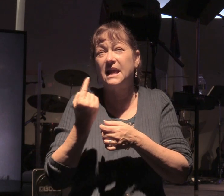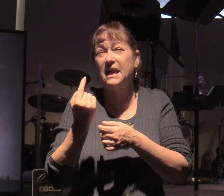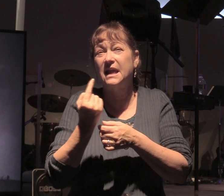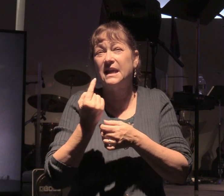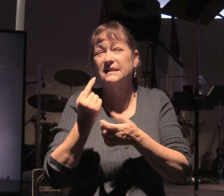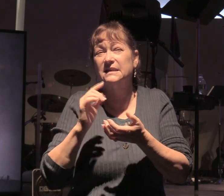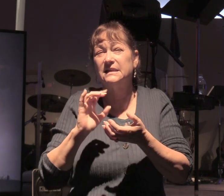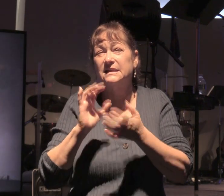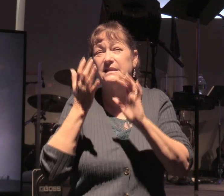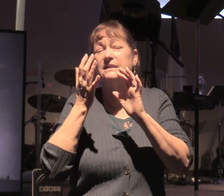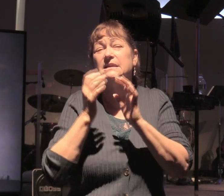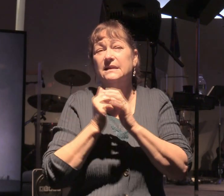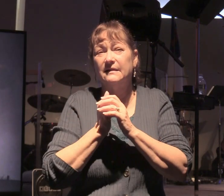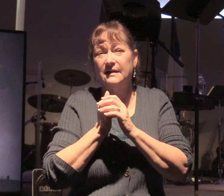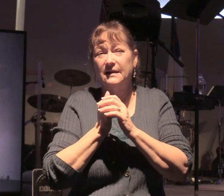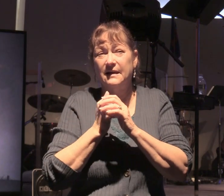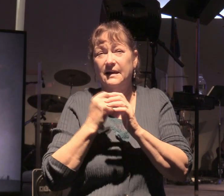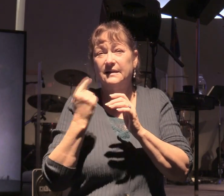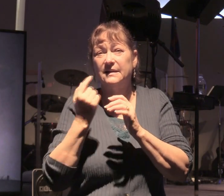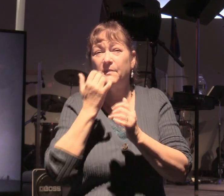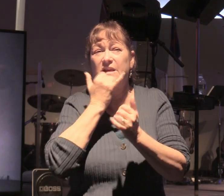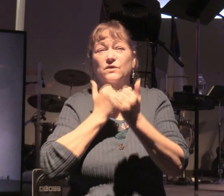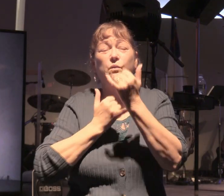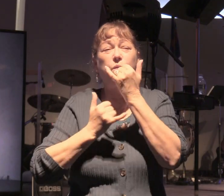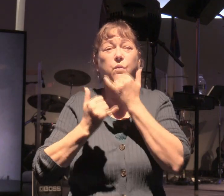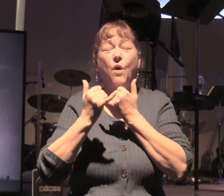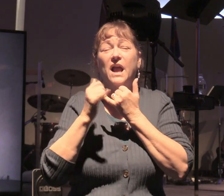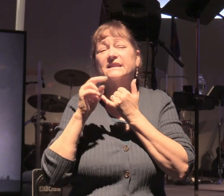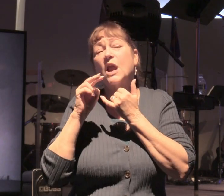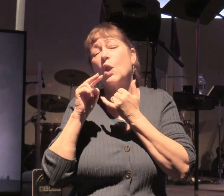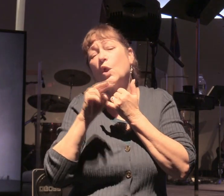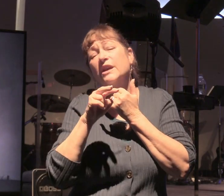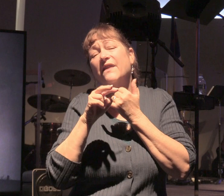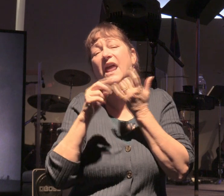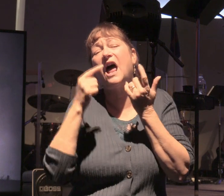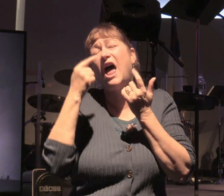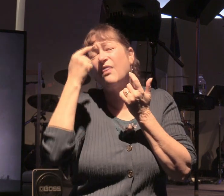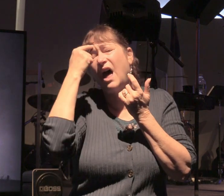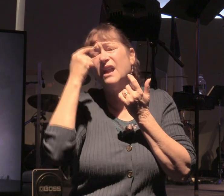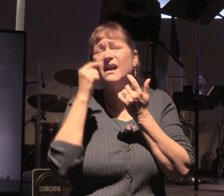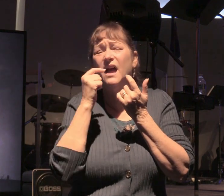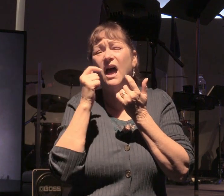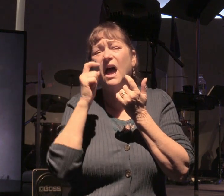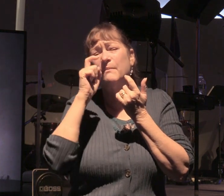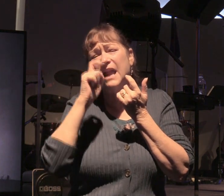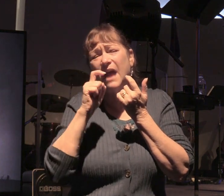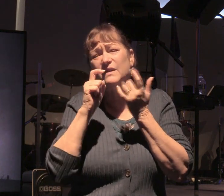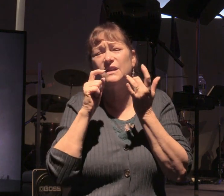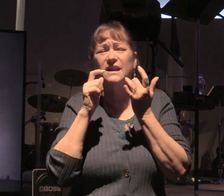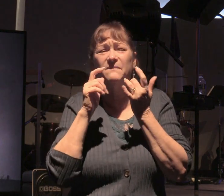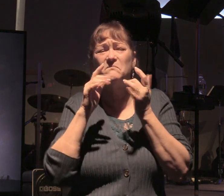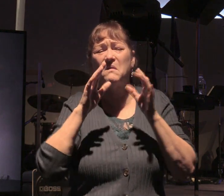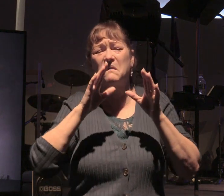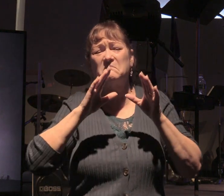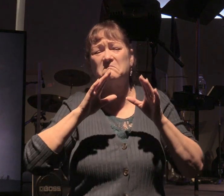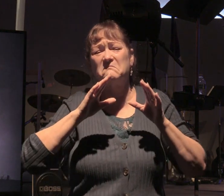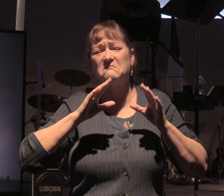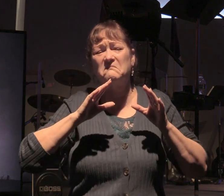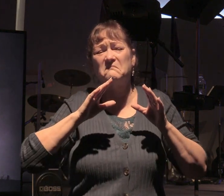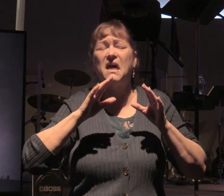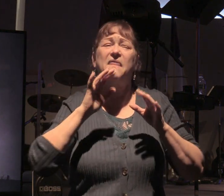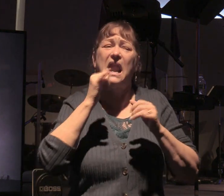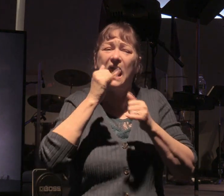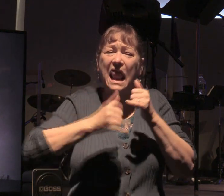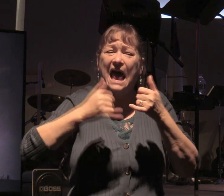something's askew? Something was wrong with that. As I took a look at that, I thought, now I'm going to have to take exception to that